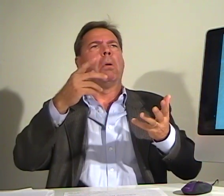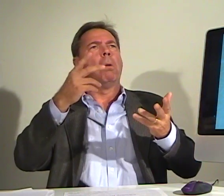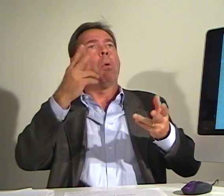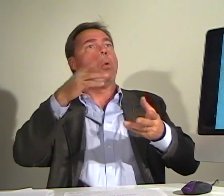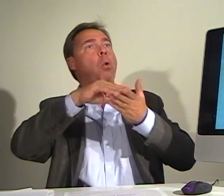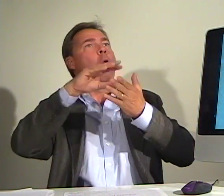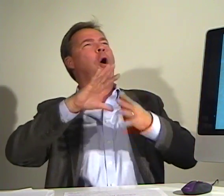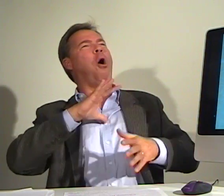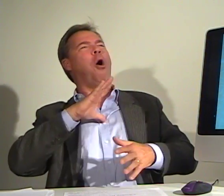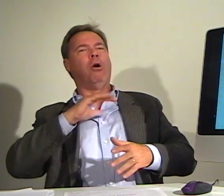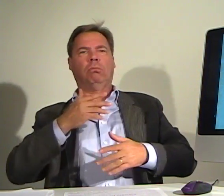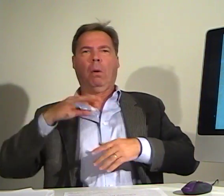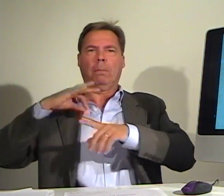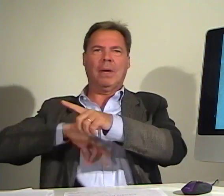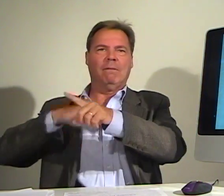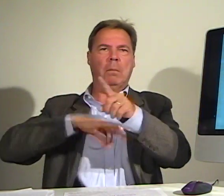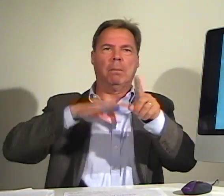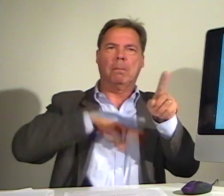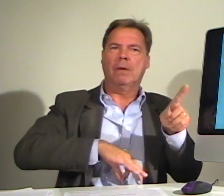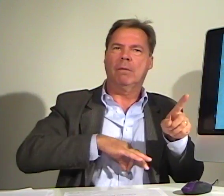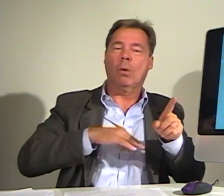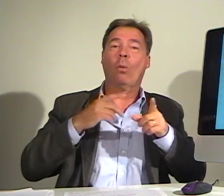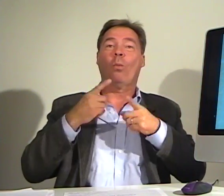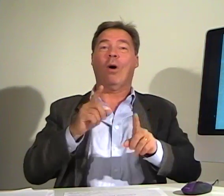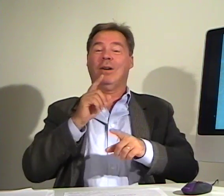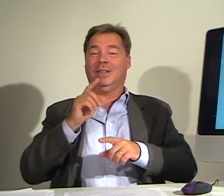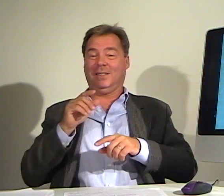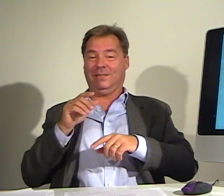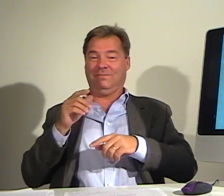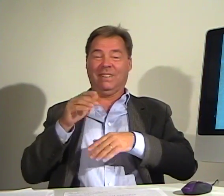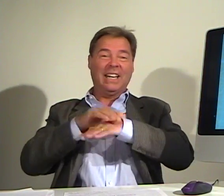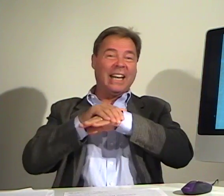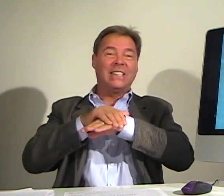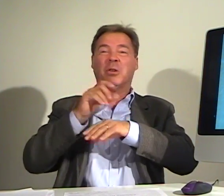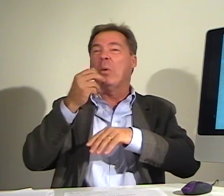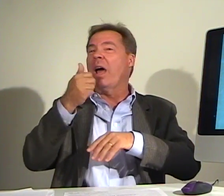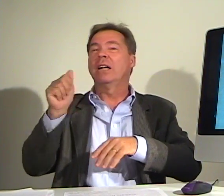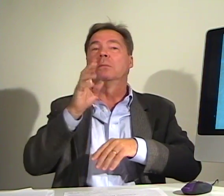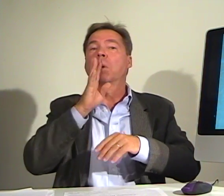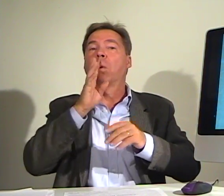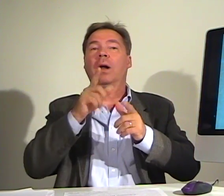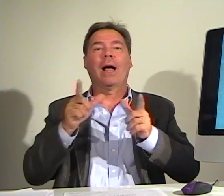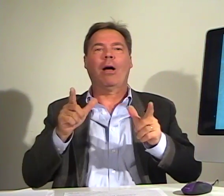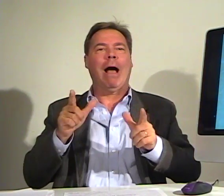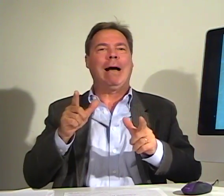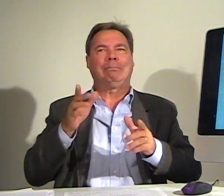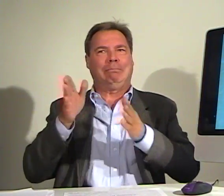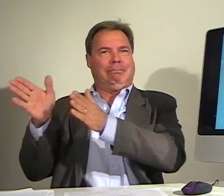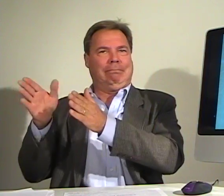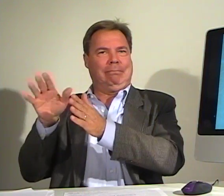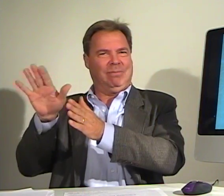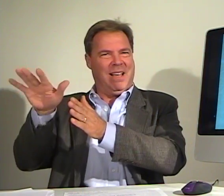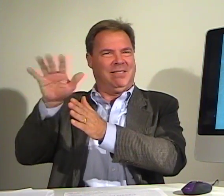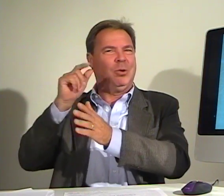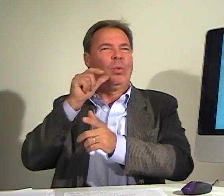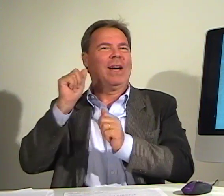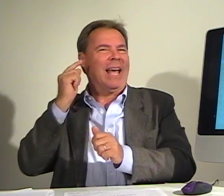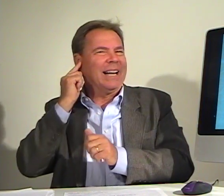hearing impairment are able to learn, use, and benefit from American Sign Language. Any spoken